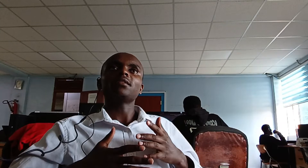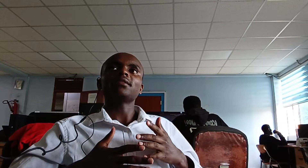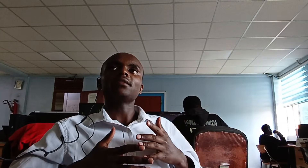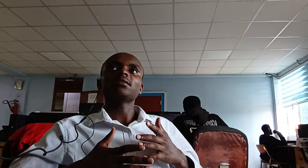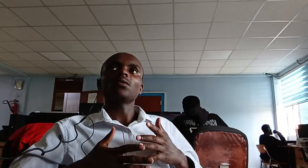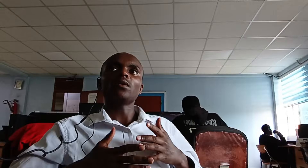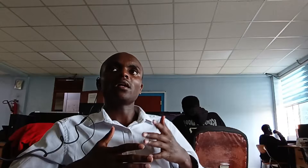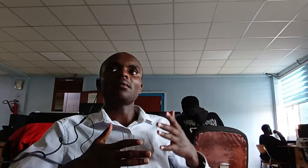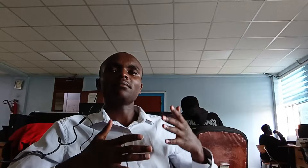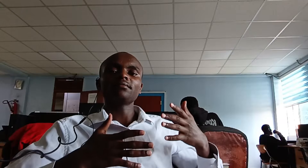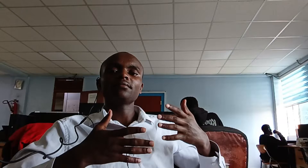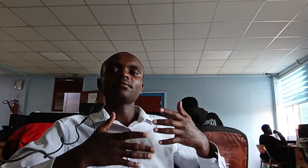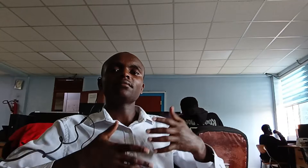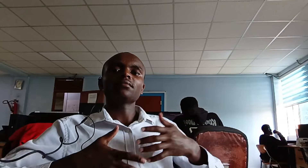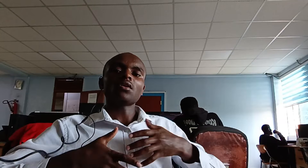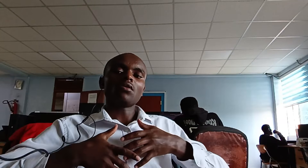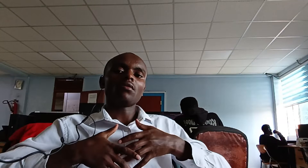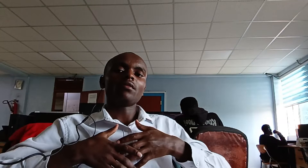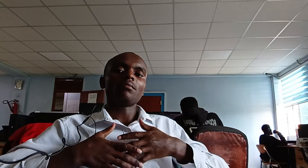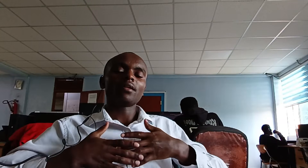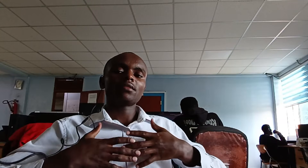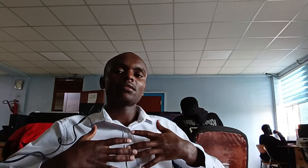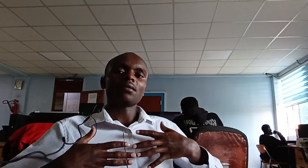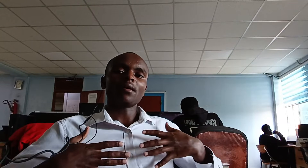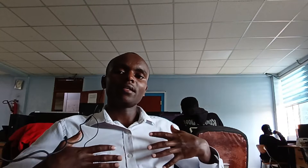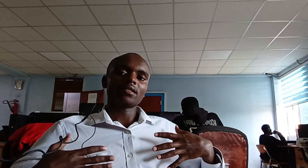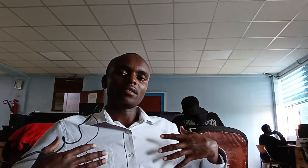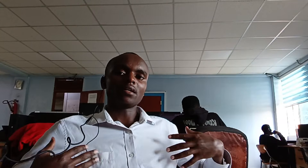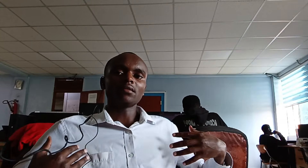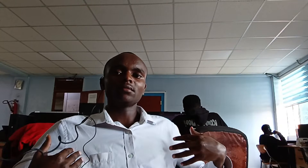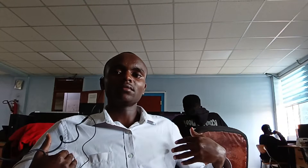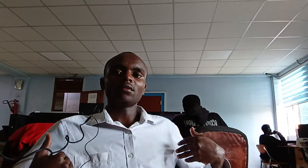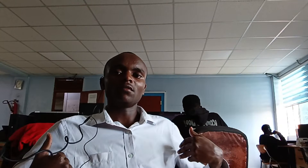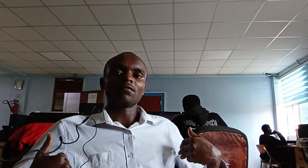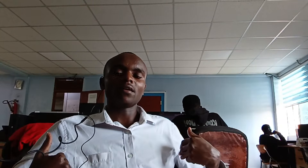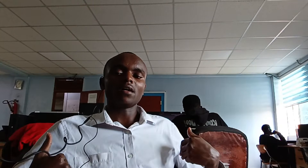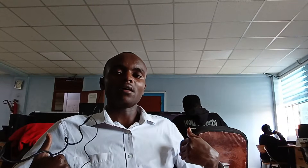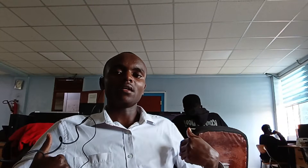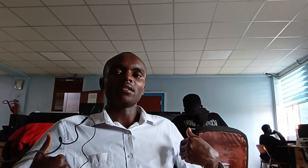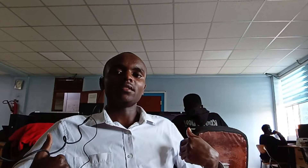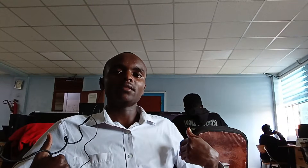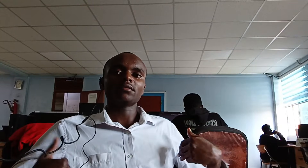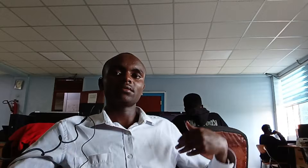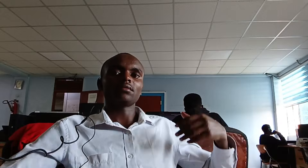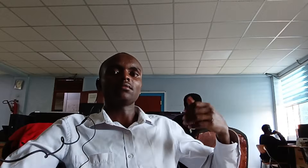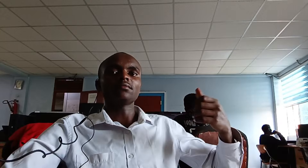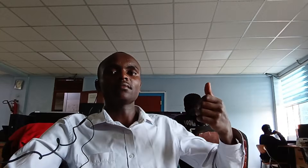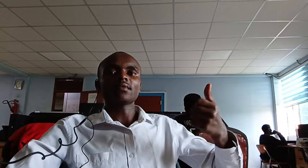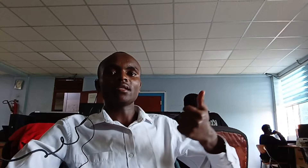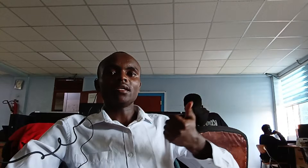signs will come on the breast area of a lady. So it's